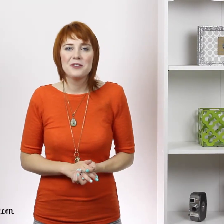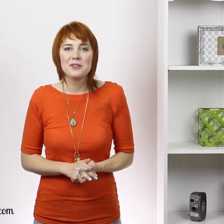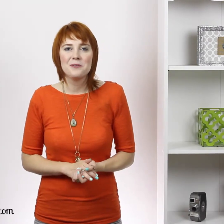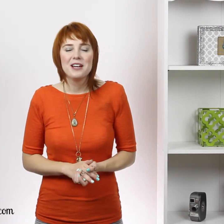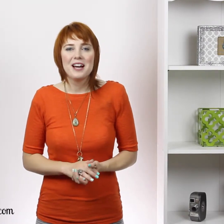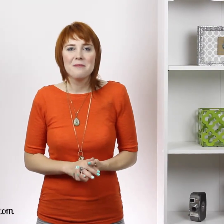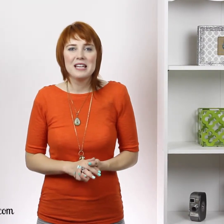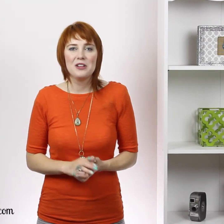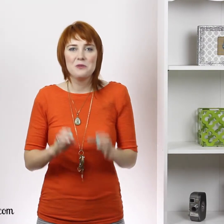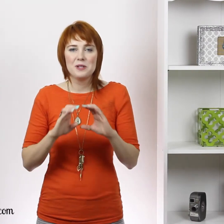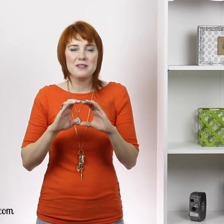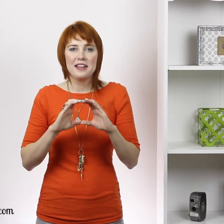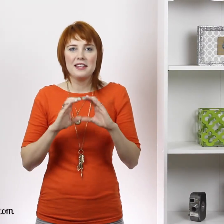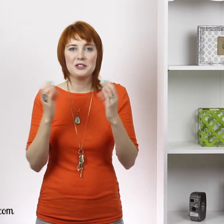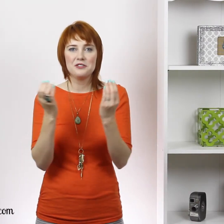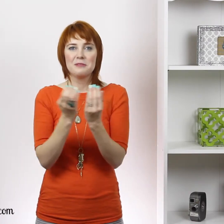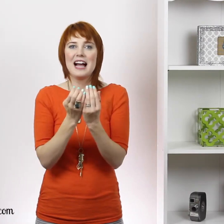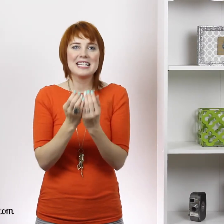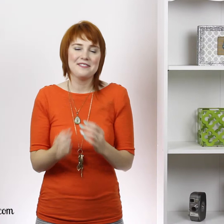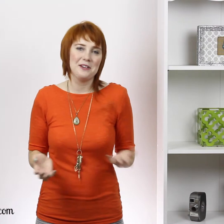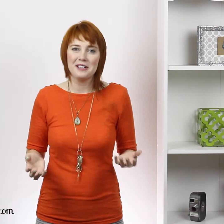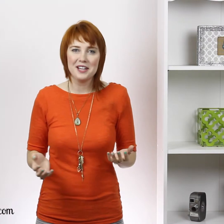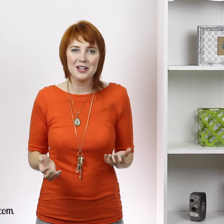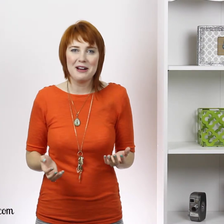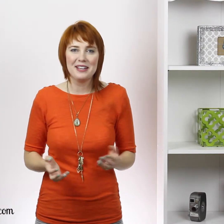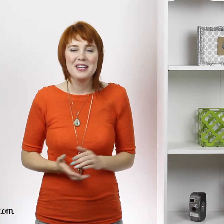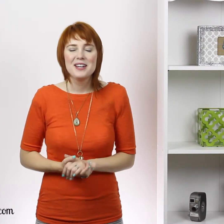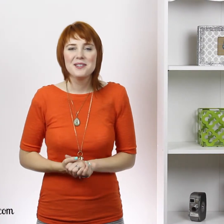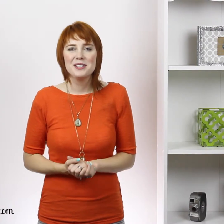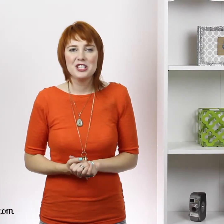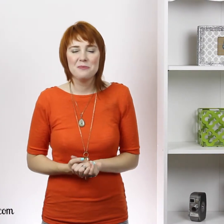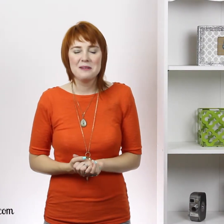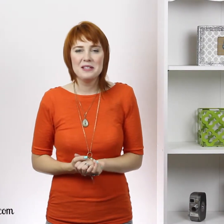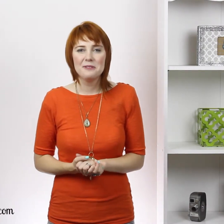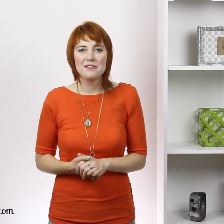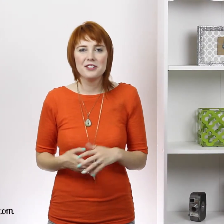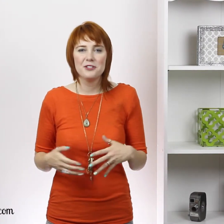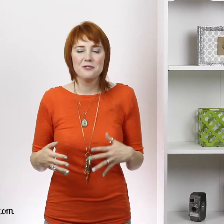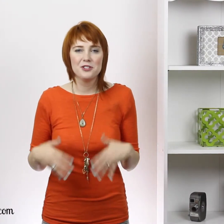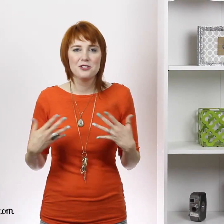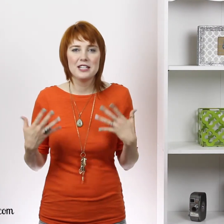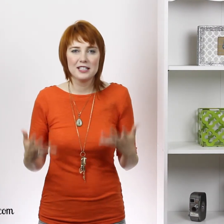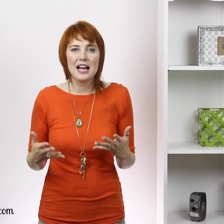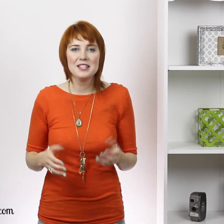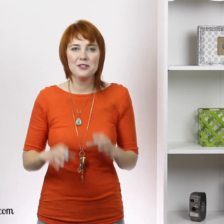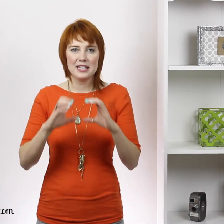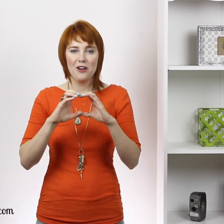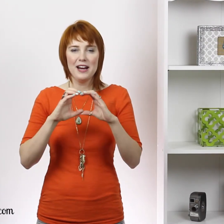also tell you something that they learned from class if they wanna talk about it. So to teach your baby, whenever you get to class, you can say, all right,